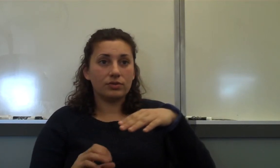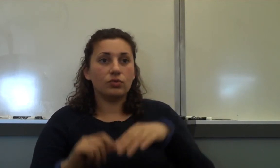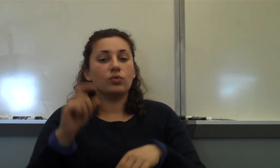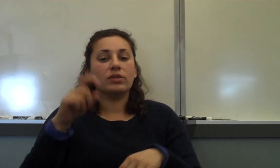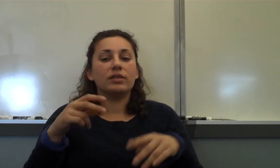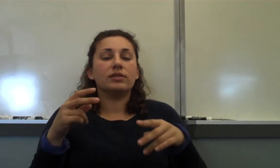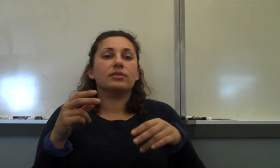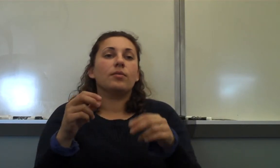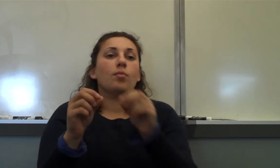1.